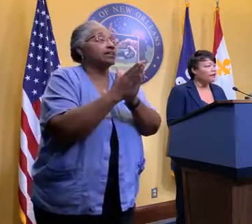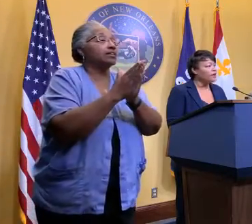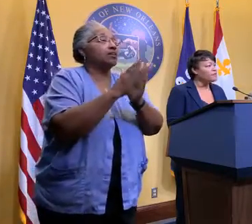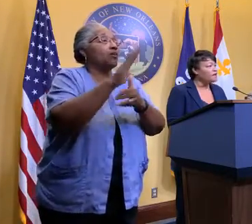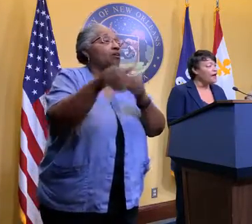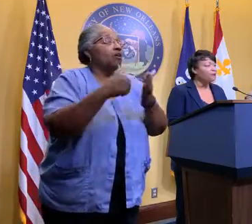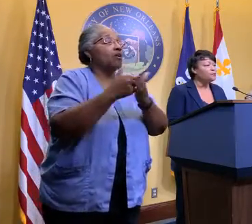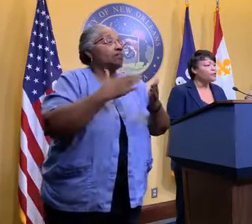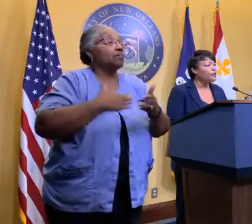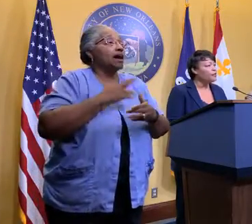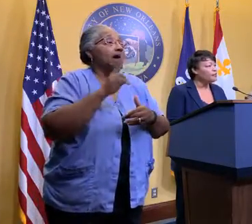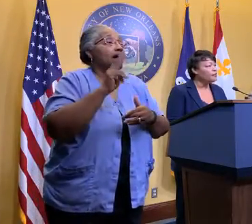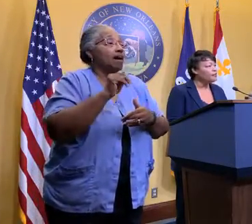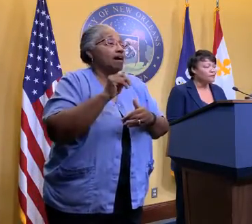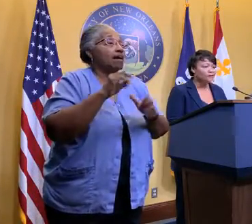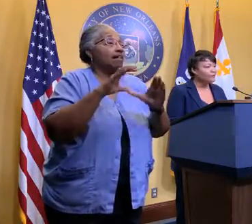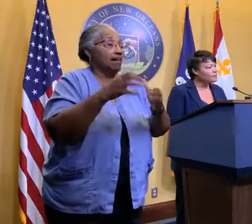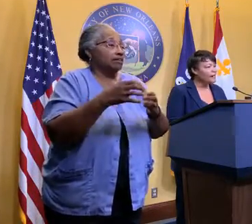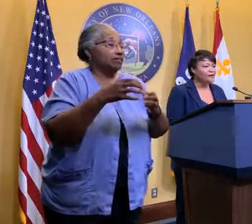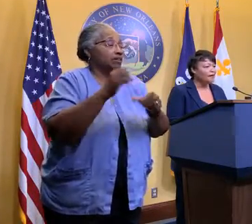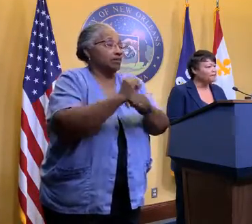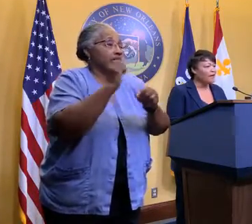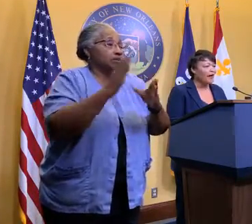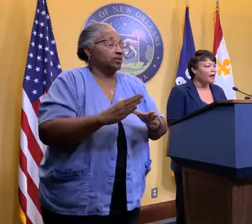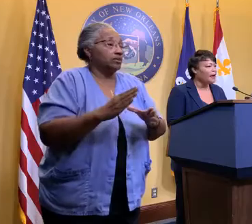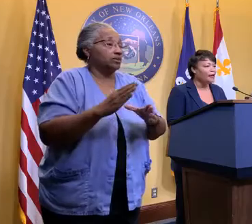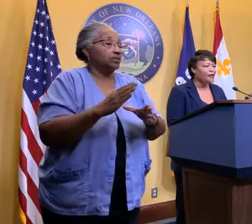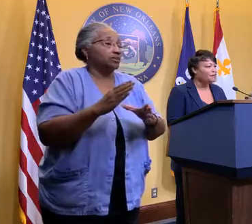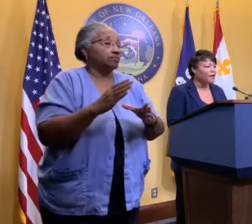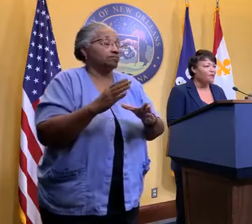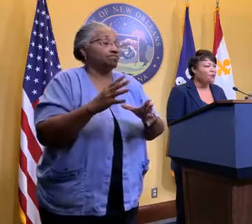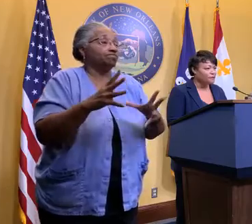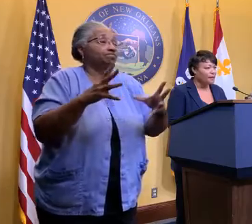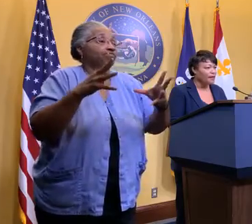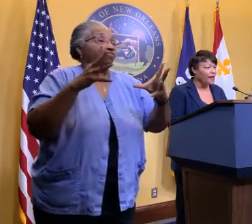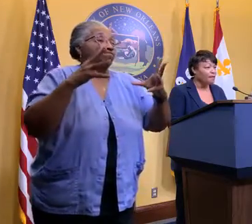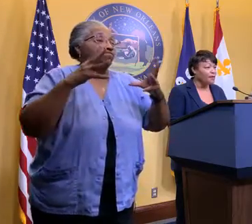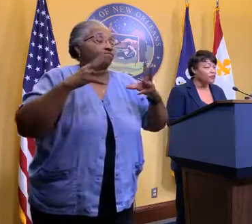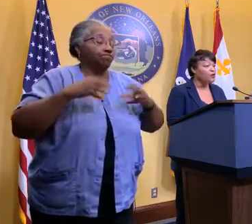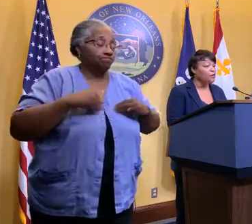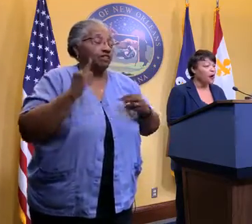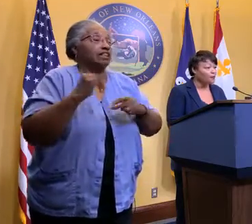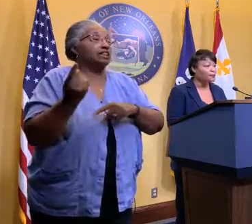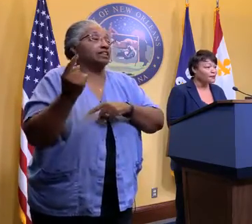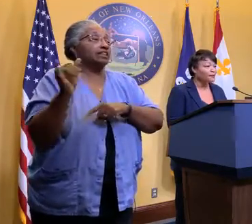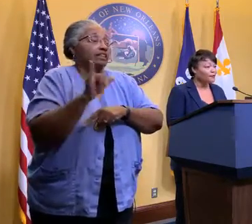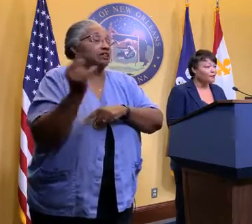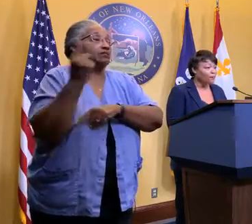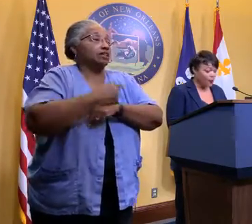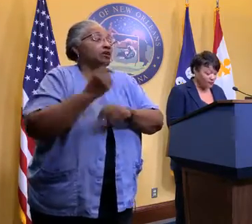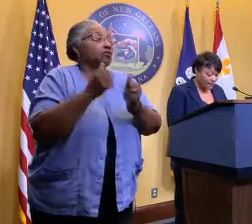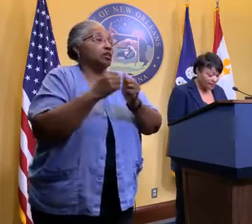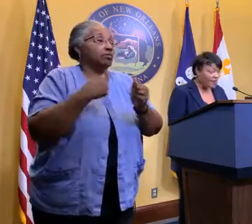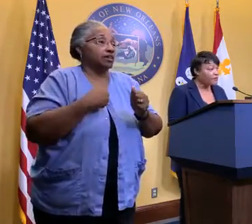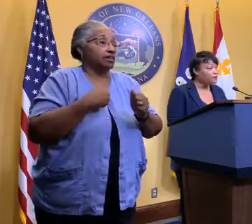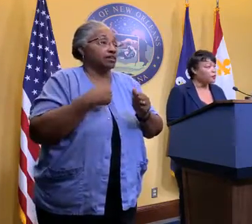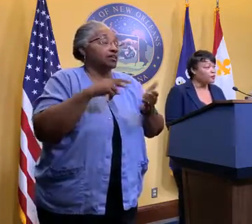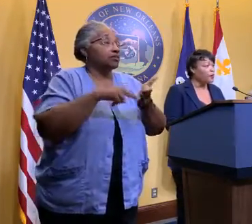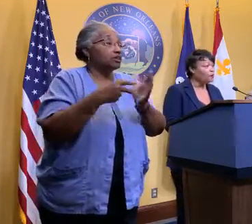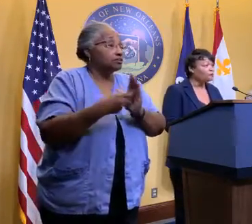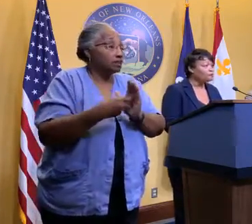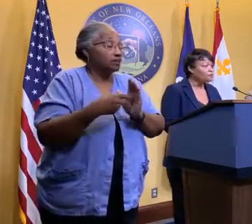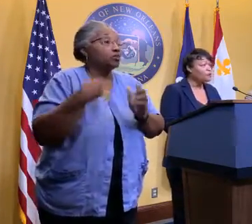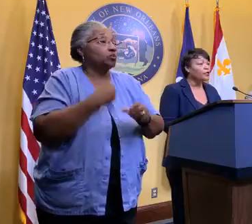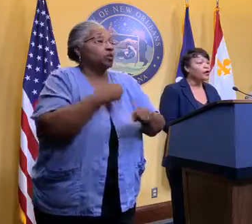my unclassified employees to take that same day with me. And that means we work on the day that